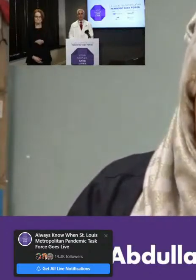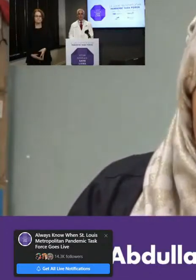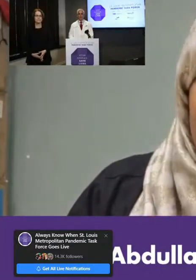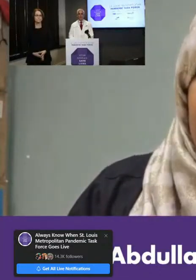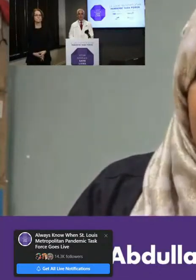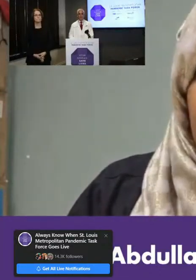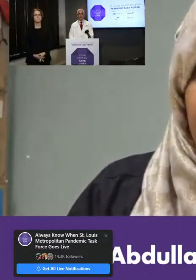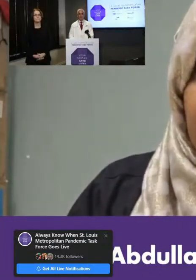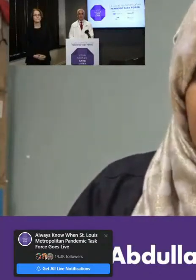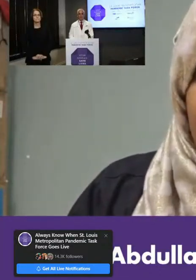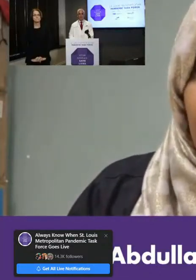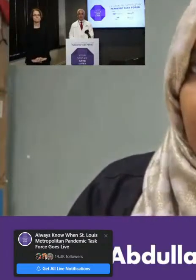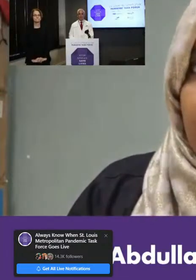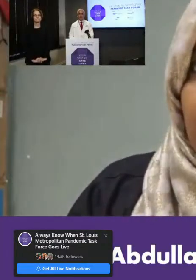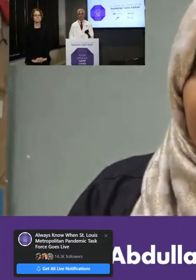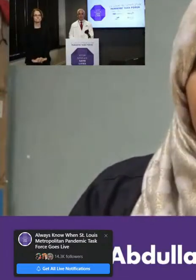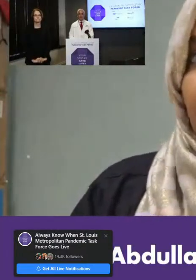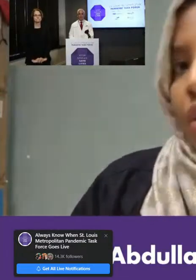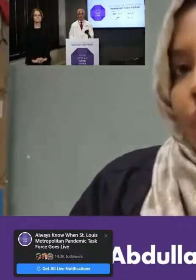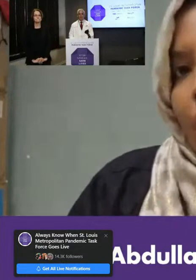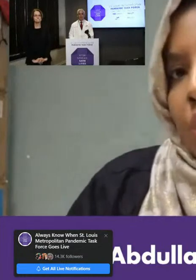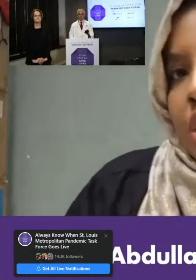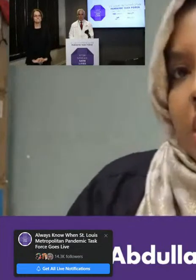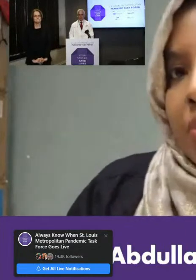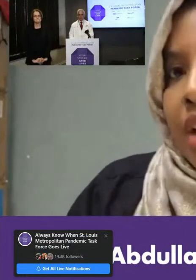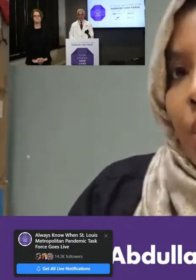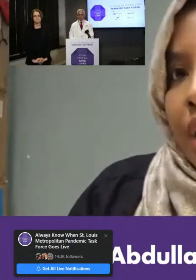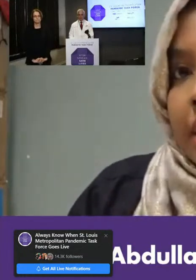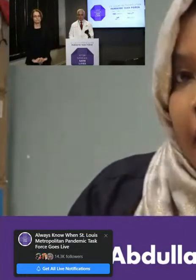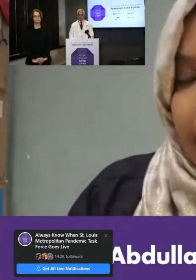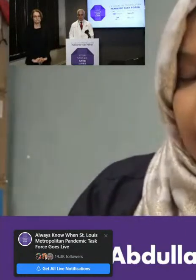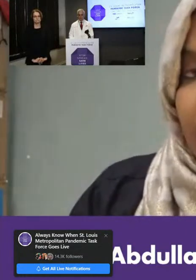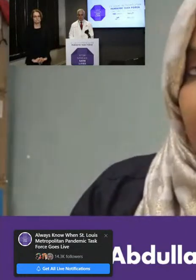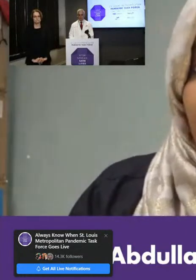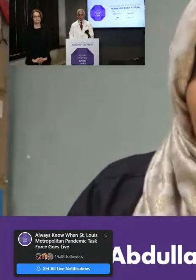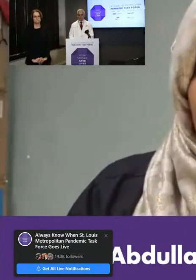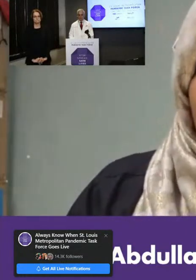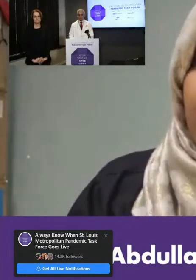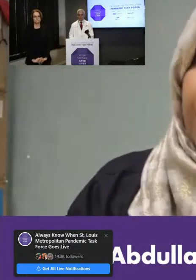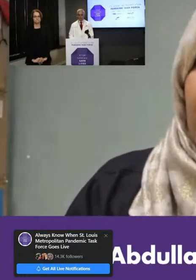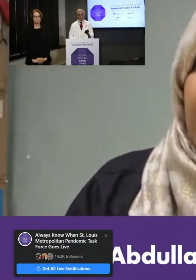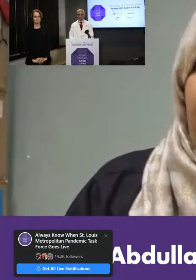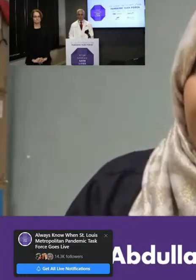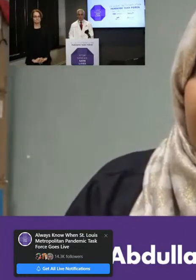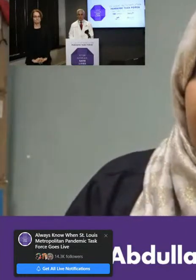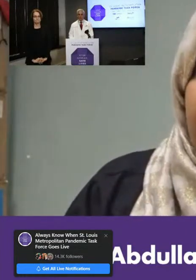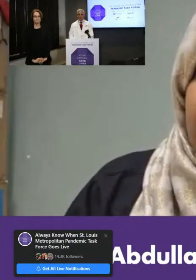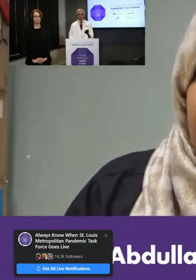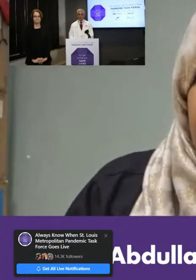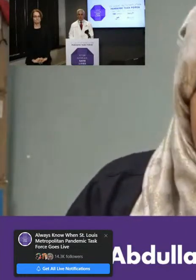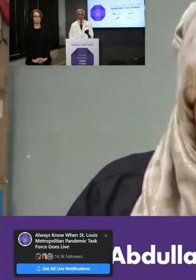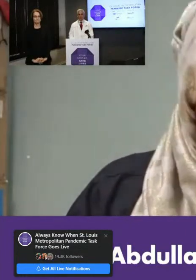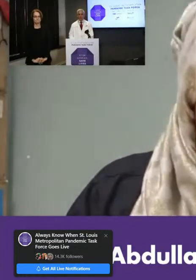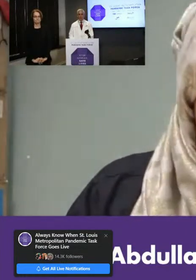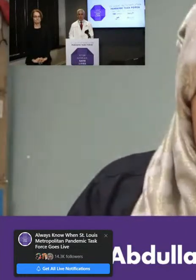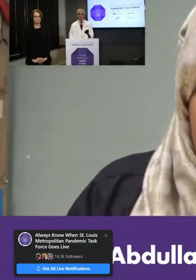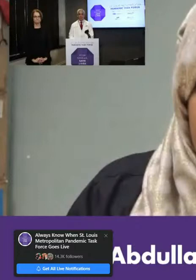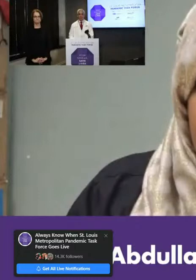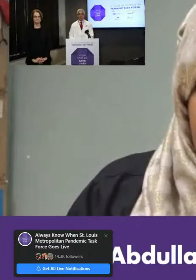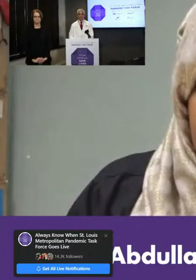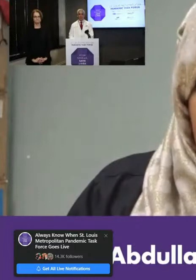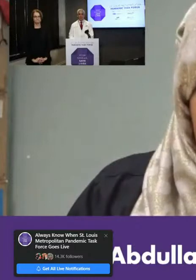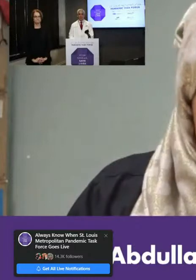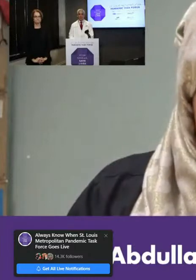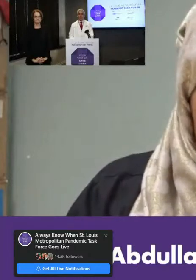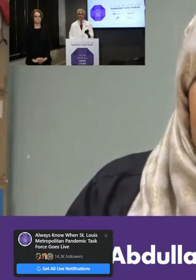immense. Everything just seemed to really be getting worse. And overall, it was just something I wanted to end. So that's what the COVID shot really means to me. It's the beginning of that